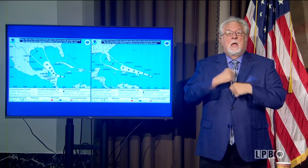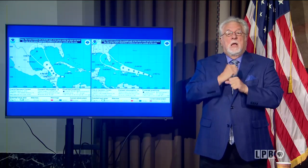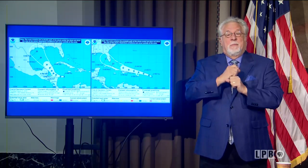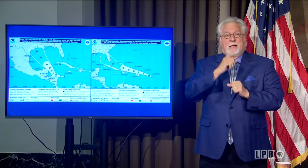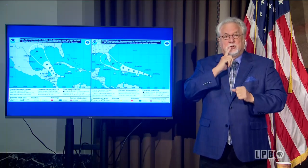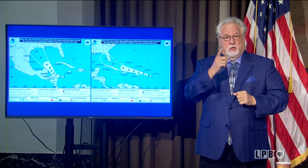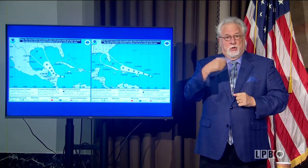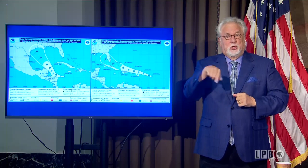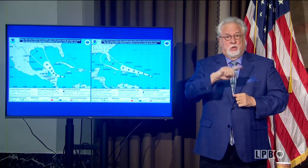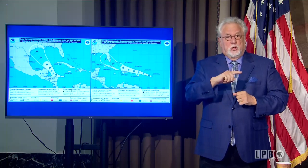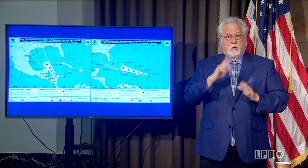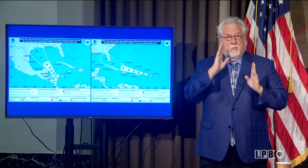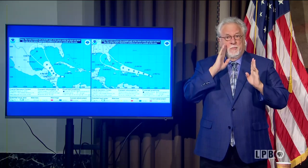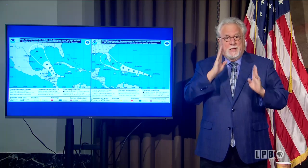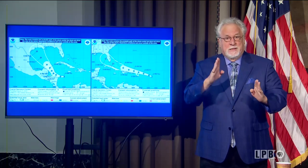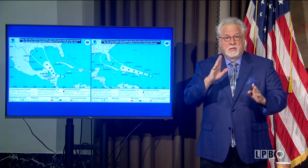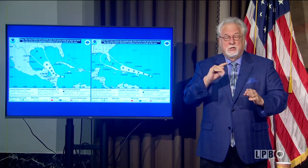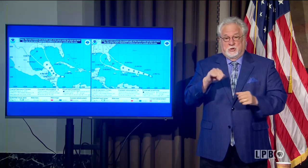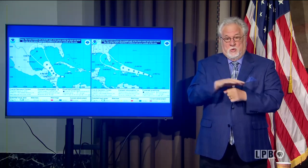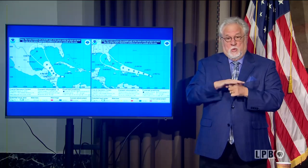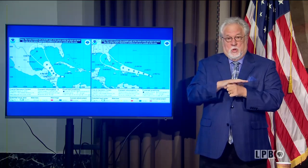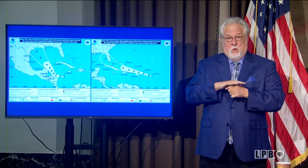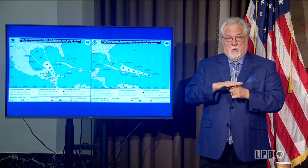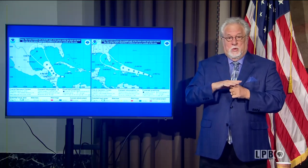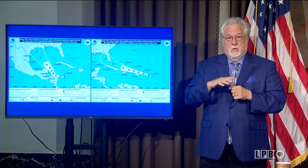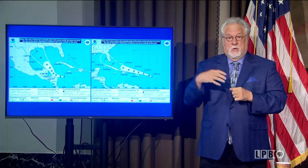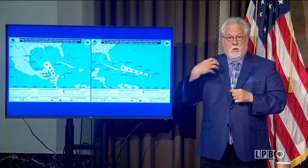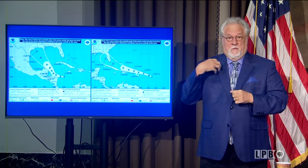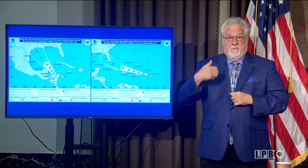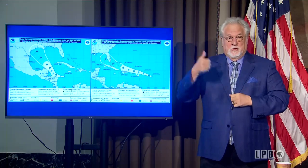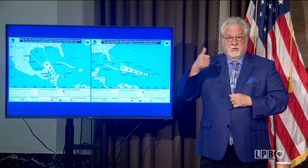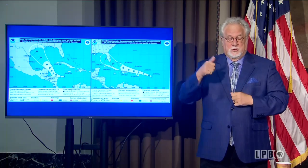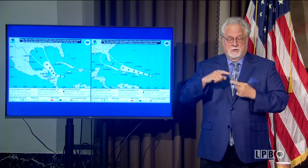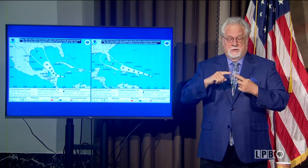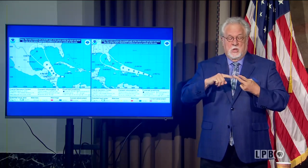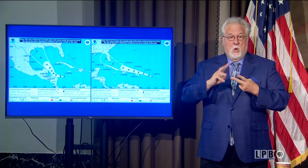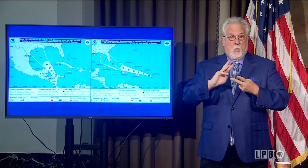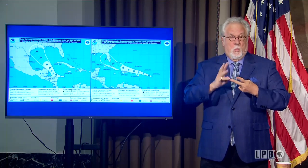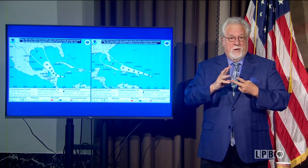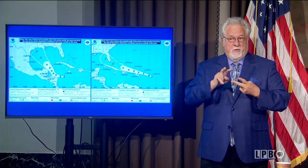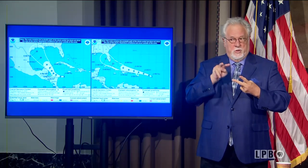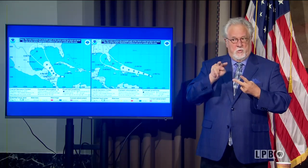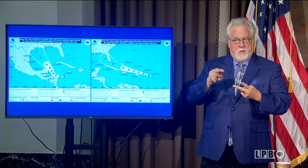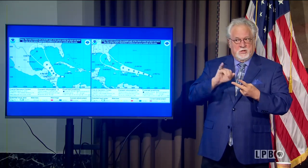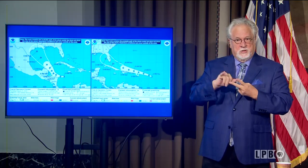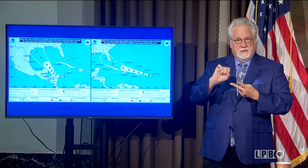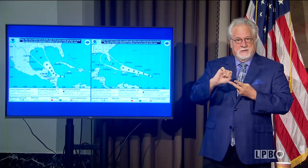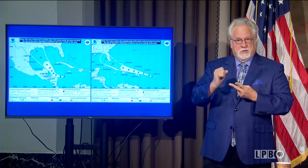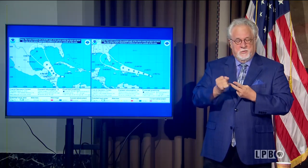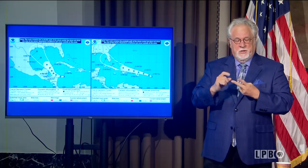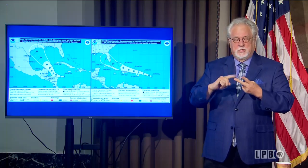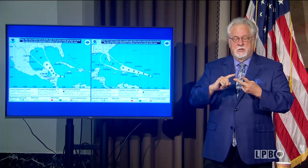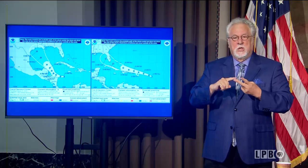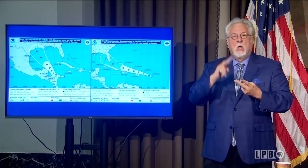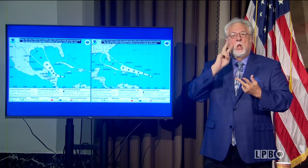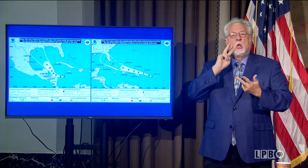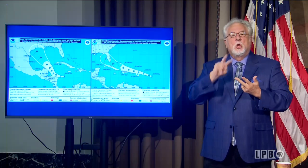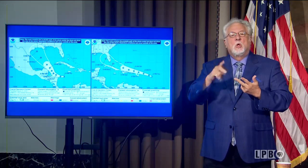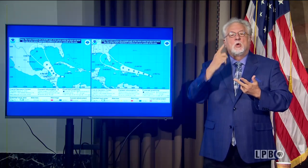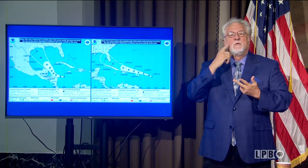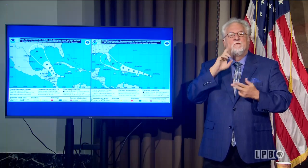that you pay attention to local elected officials, to the weather, that you monitor the situation, look